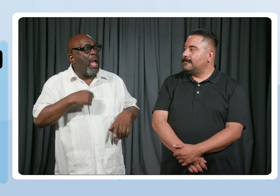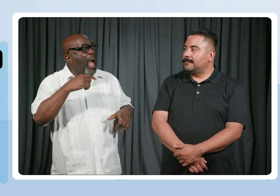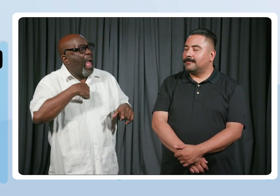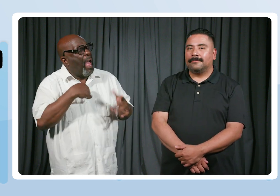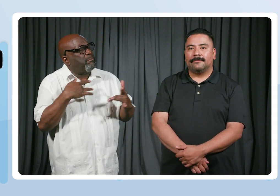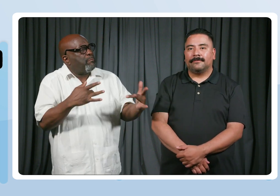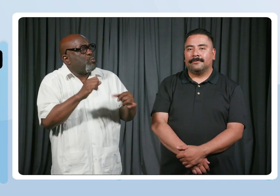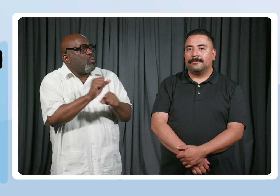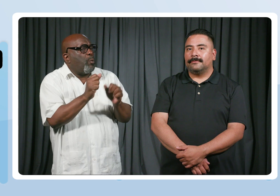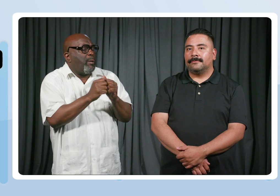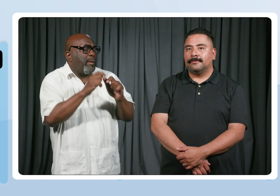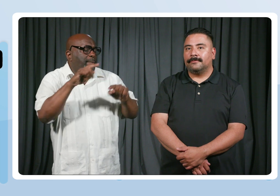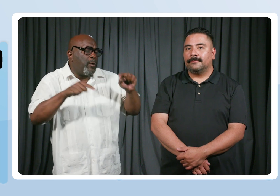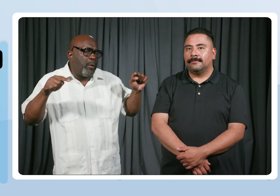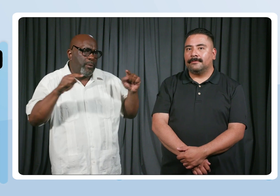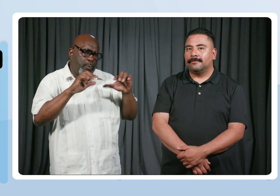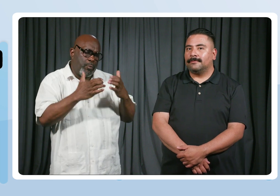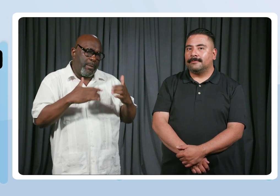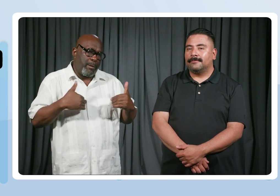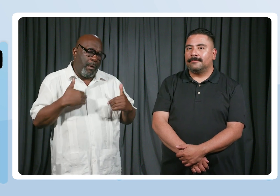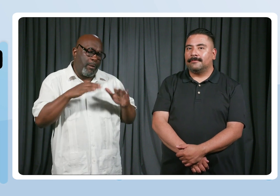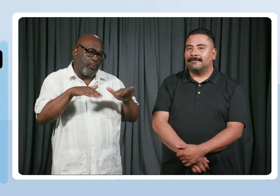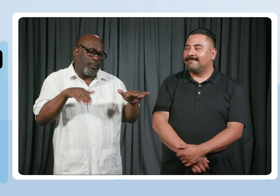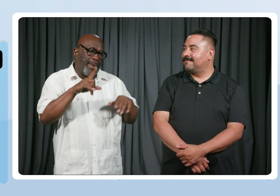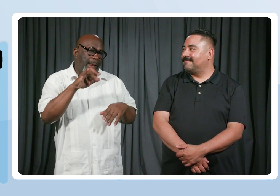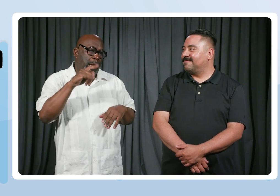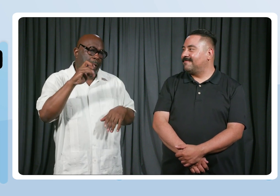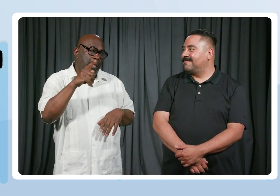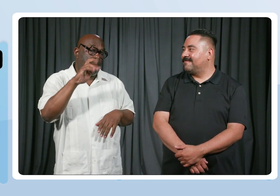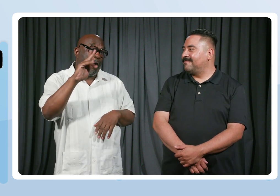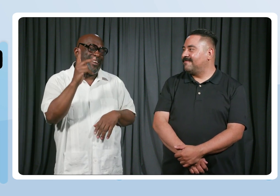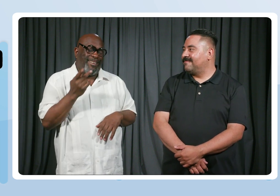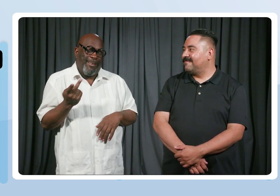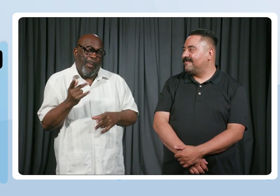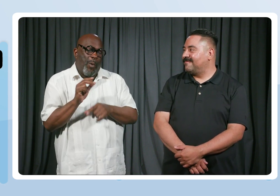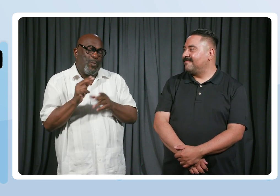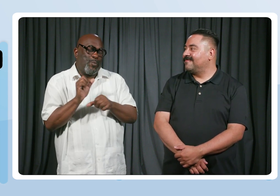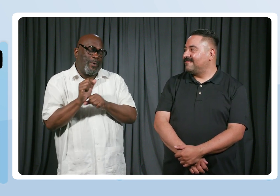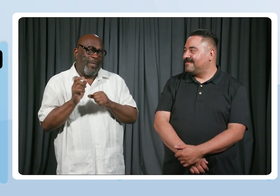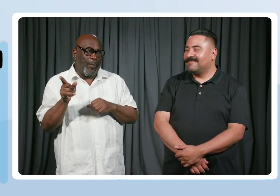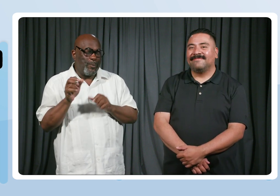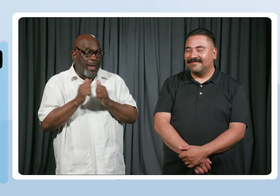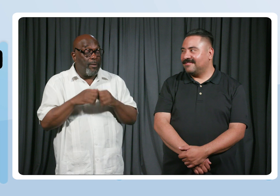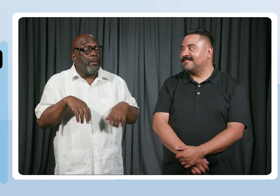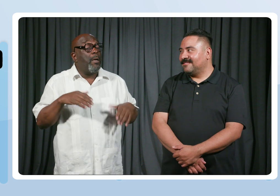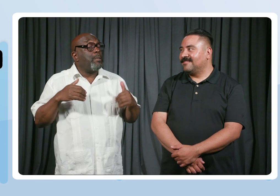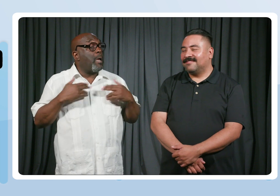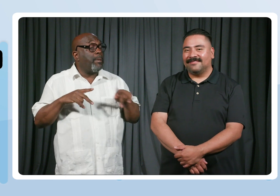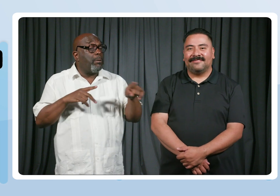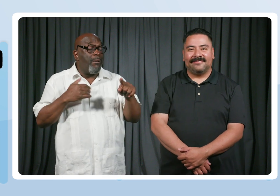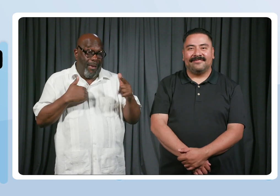diverse group of young people at Lincoln Park. Shout out. We both worked at Lincoln Park together. And the young people who